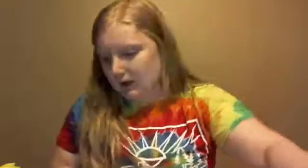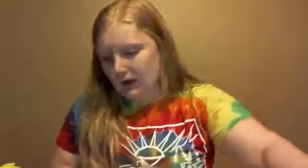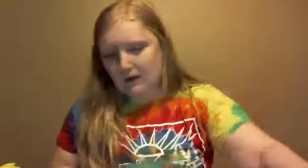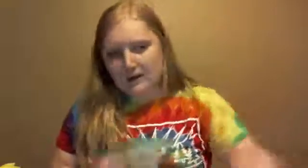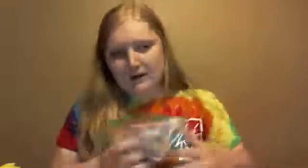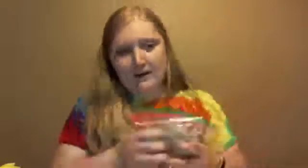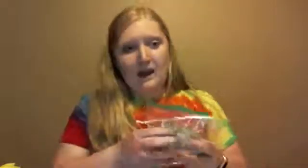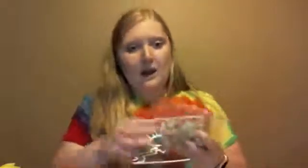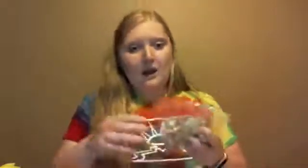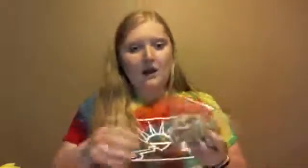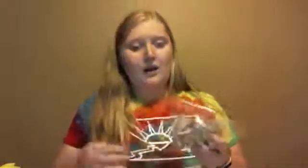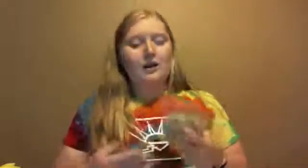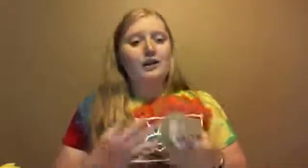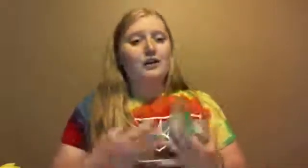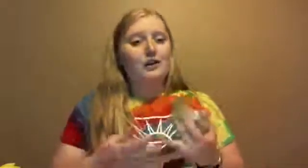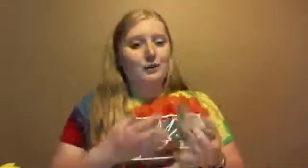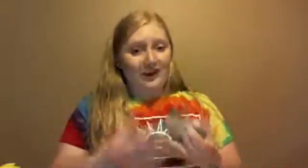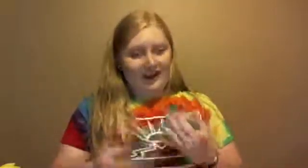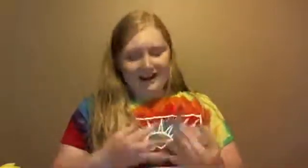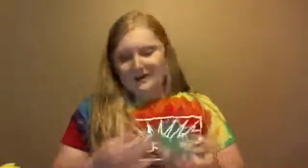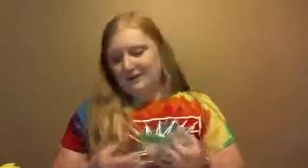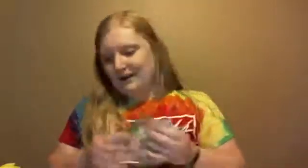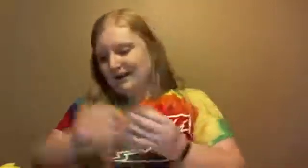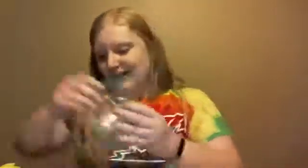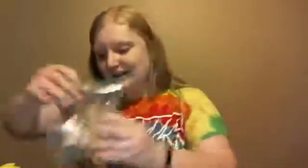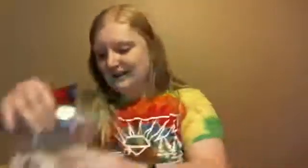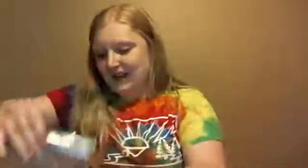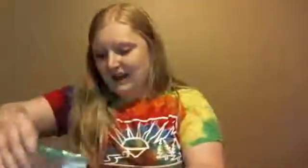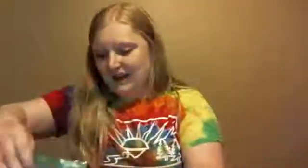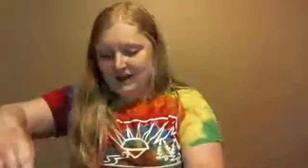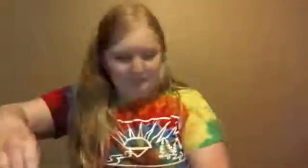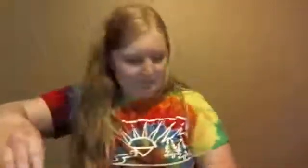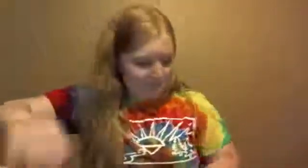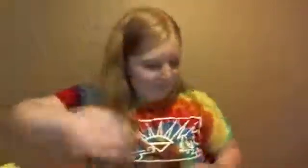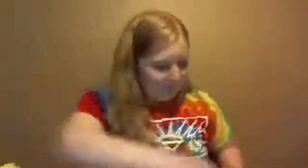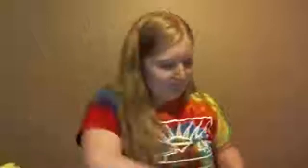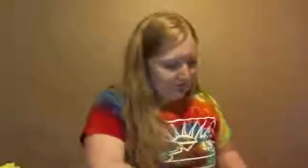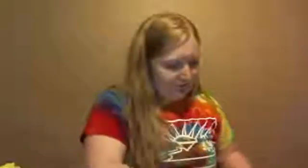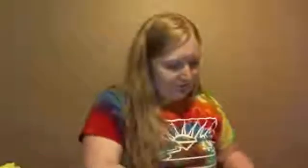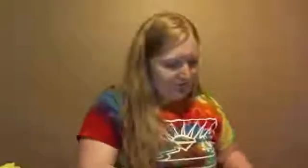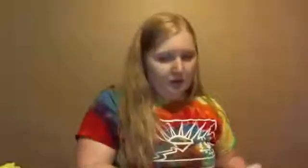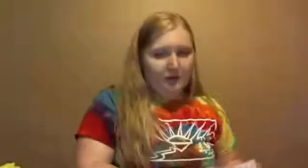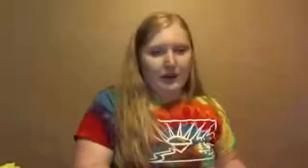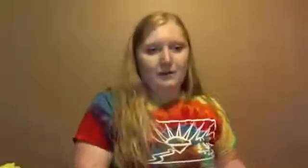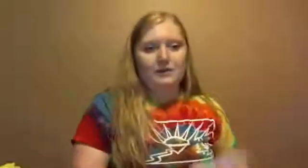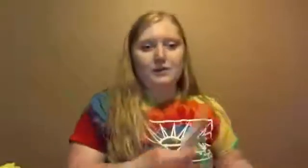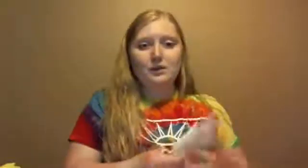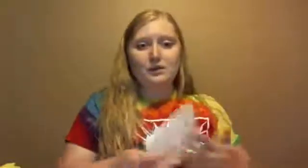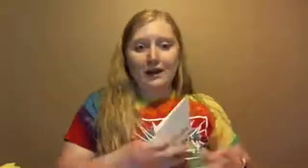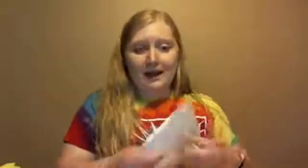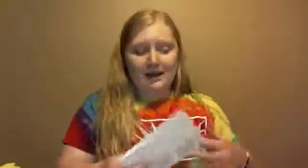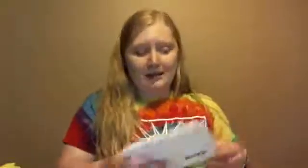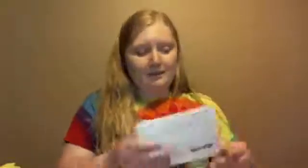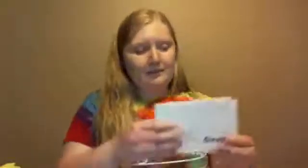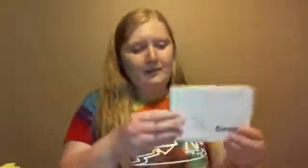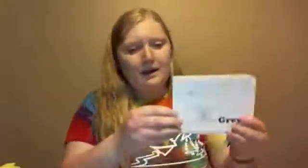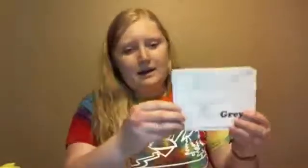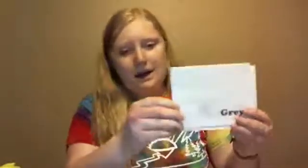Now I'm going to set our gray one aside. So that was gray. And now